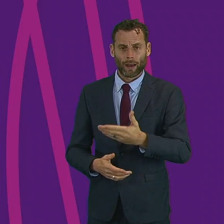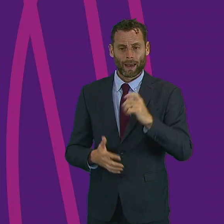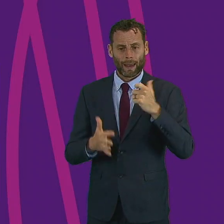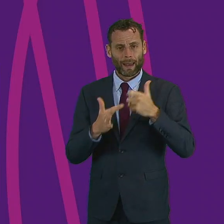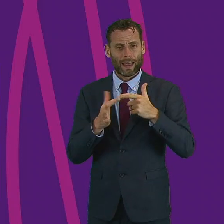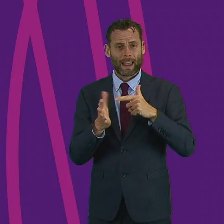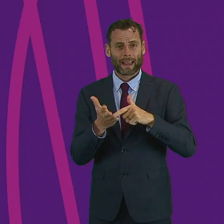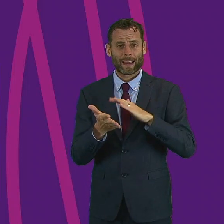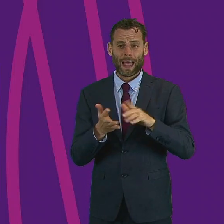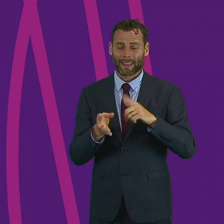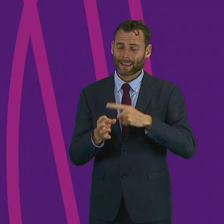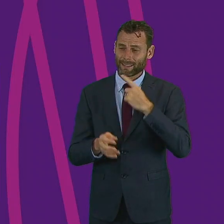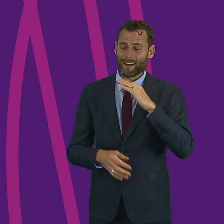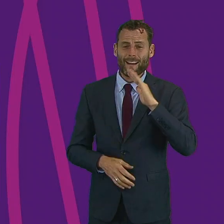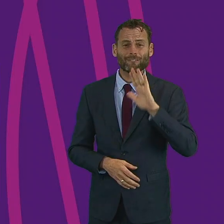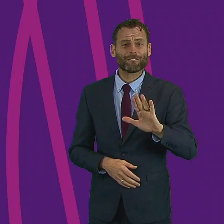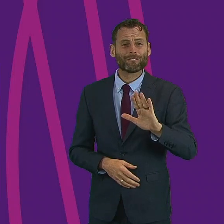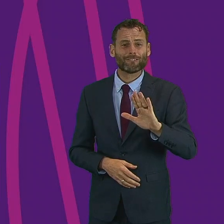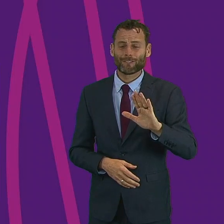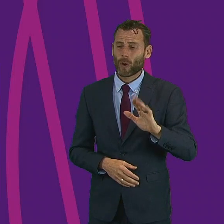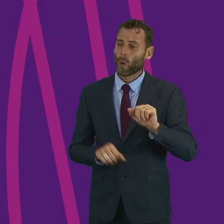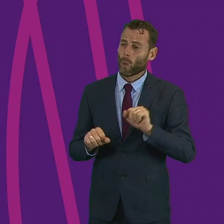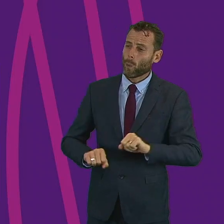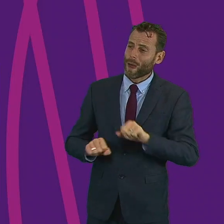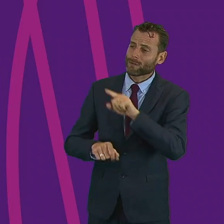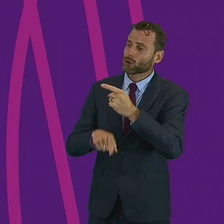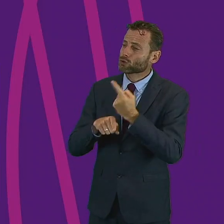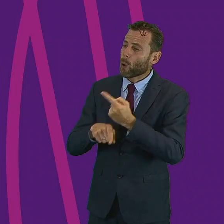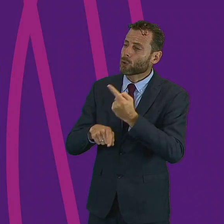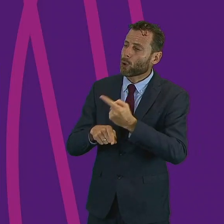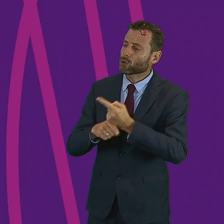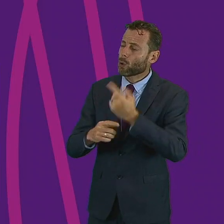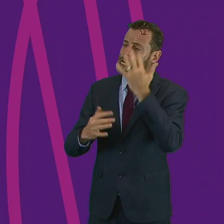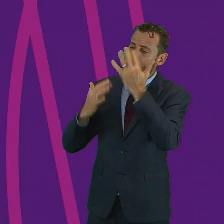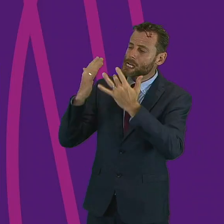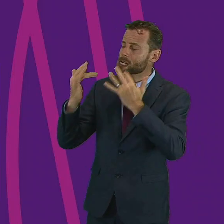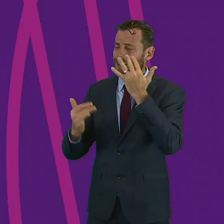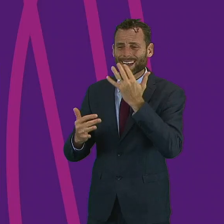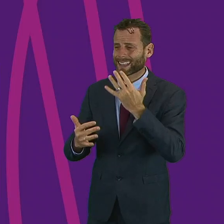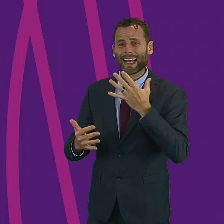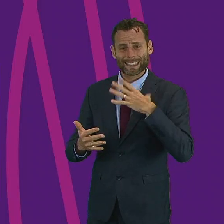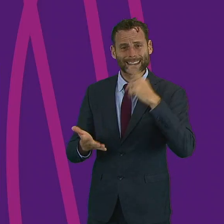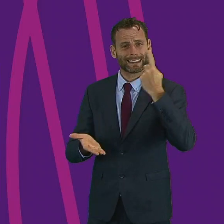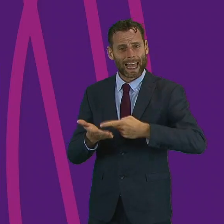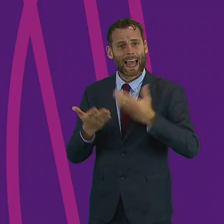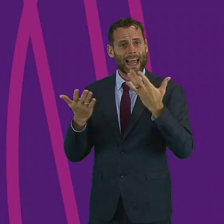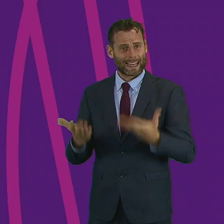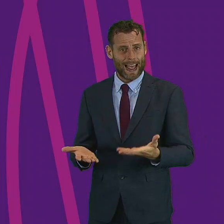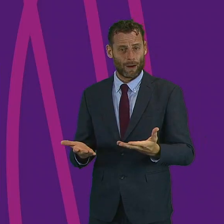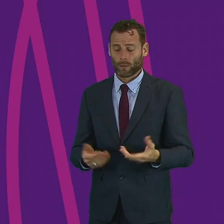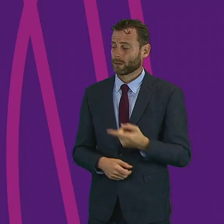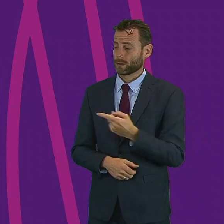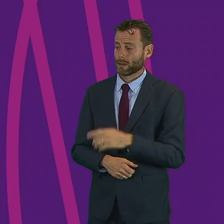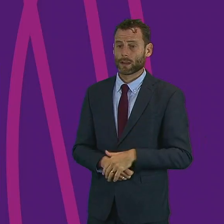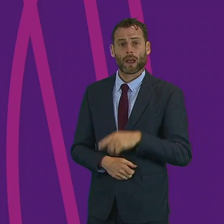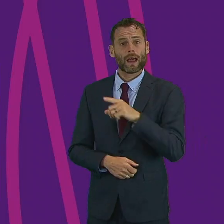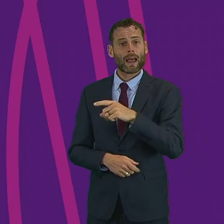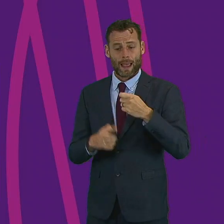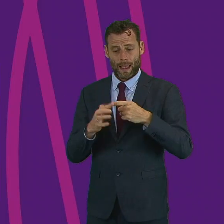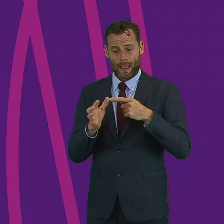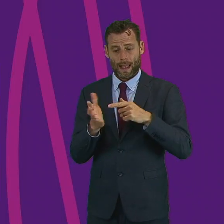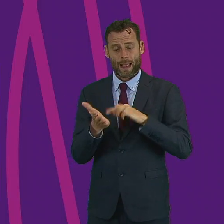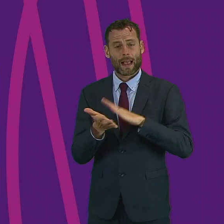normal visiting regime in care homes. So I take all of these issues really seriously. There's probably none that have been